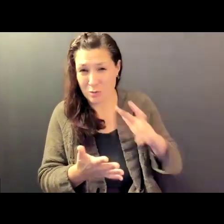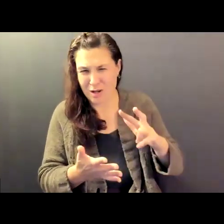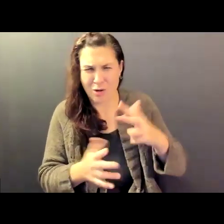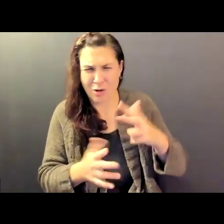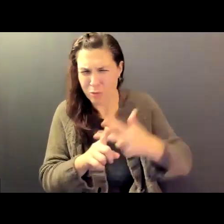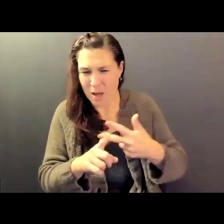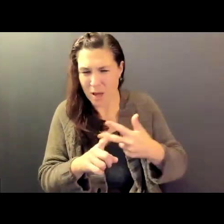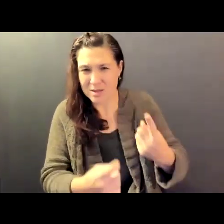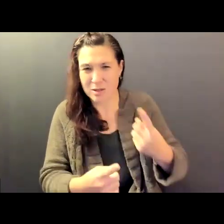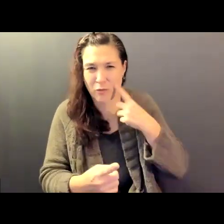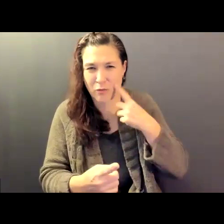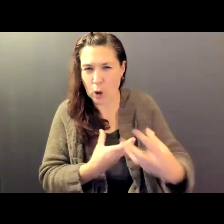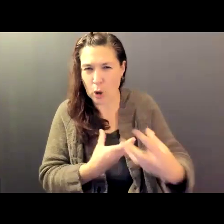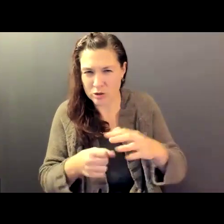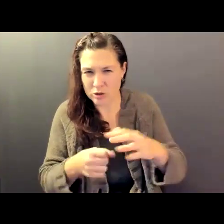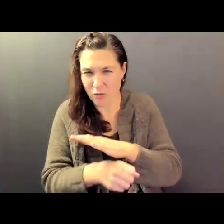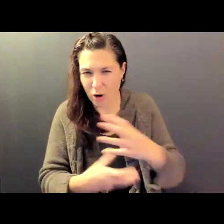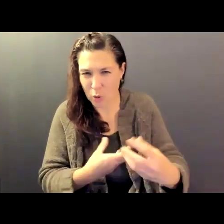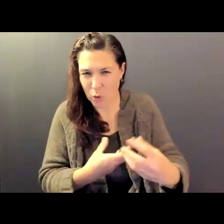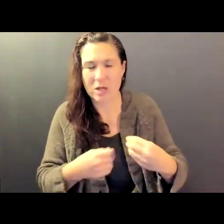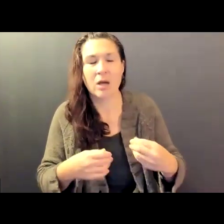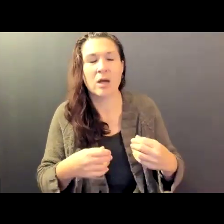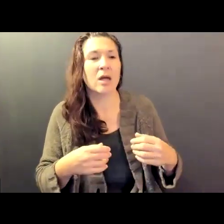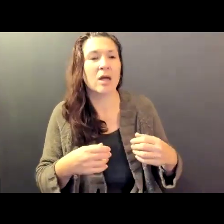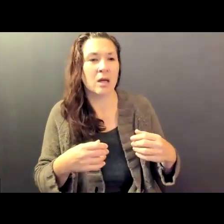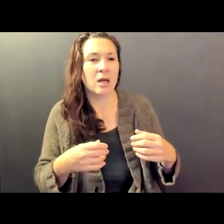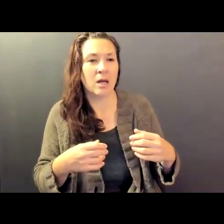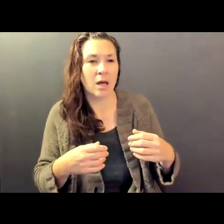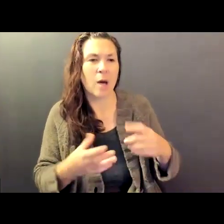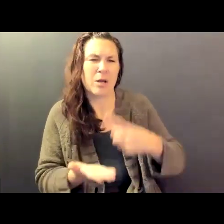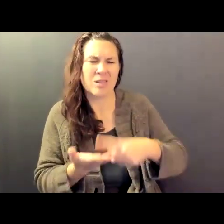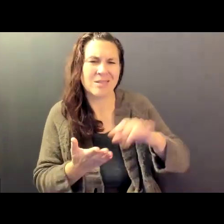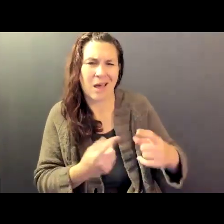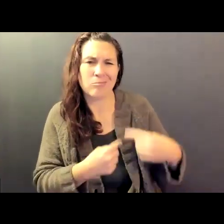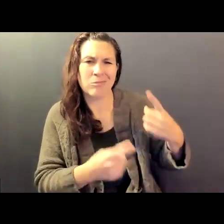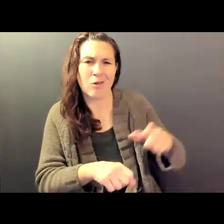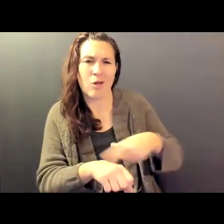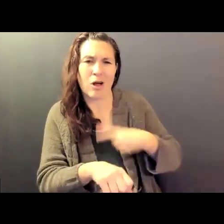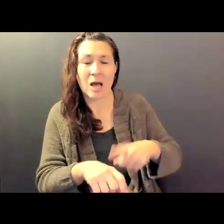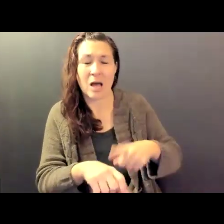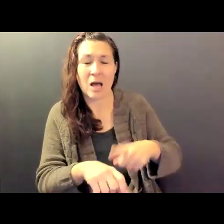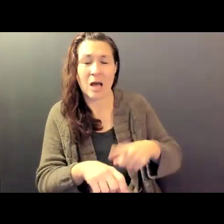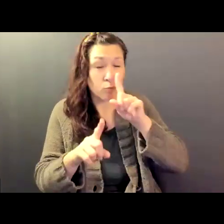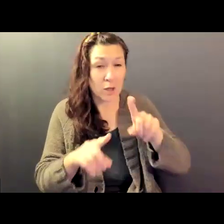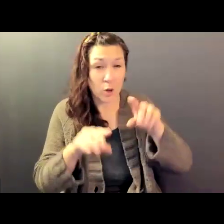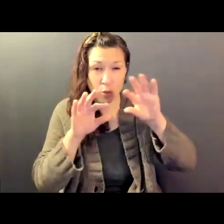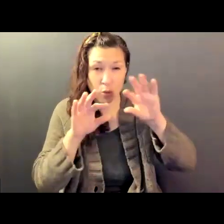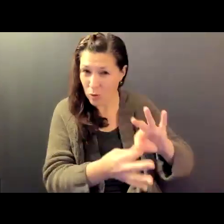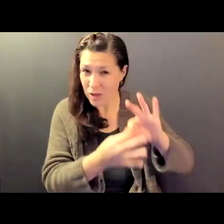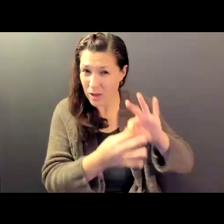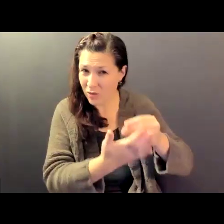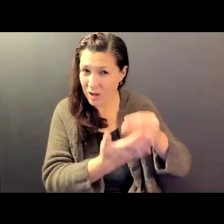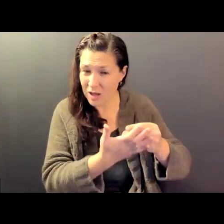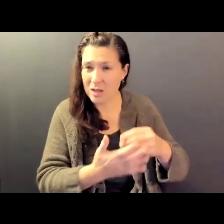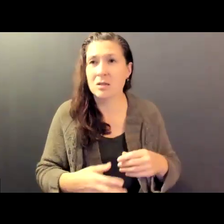some of the big things we've seen in terms of the finance part of things that I can speak to is we're really